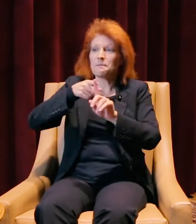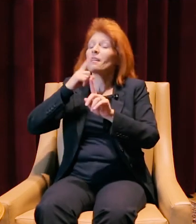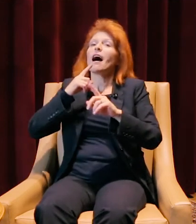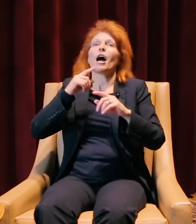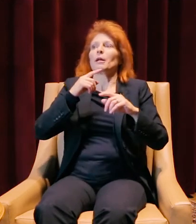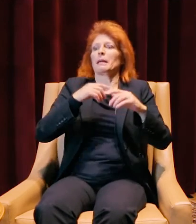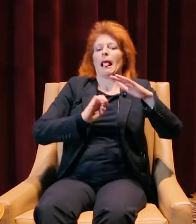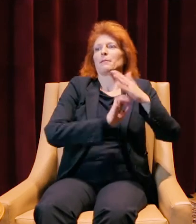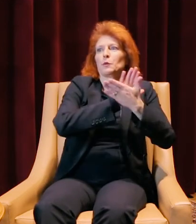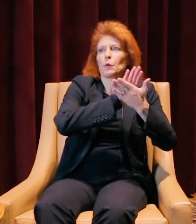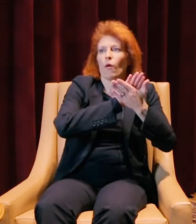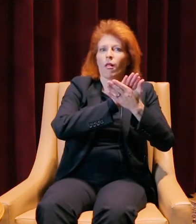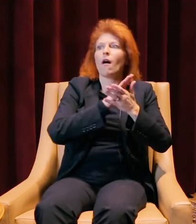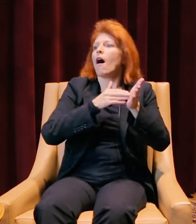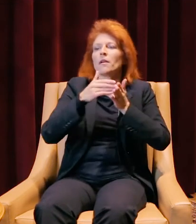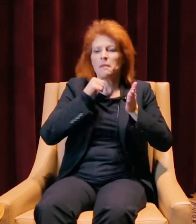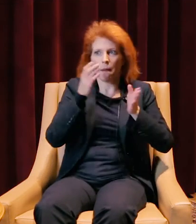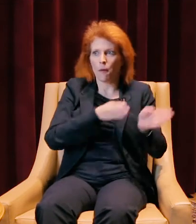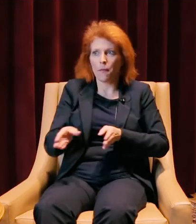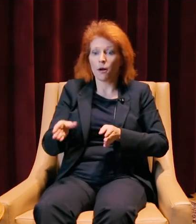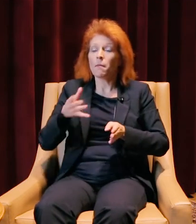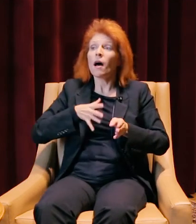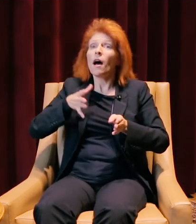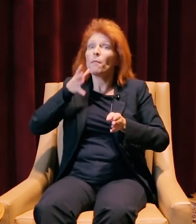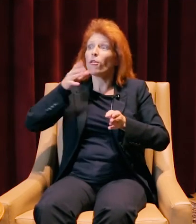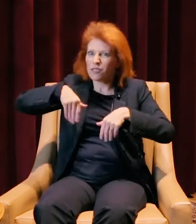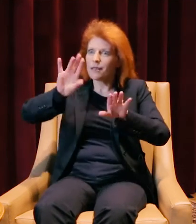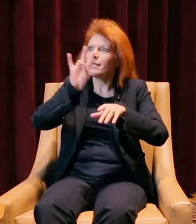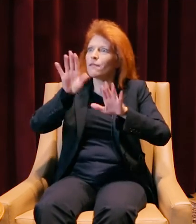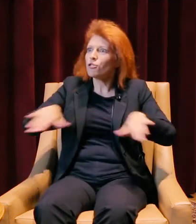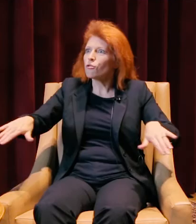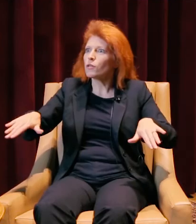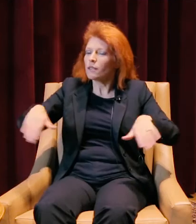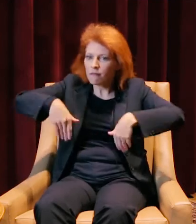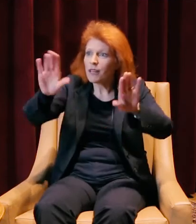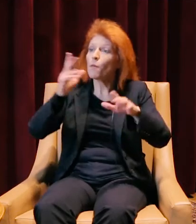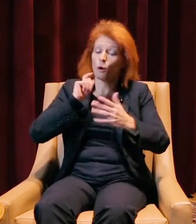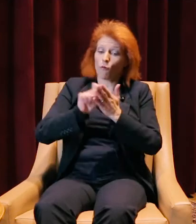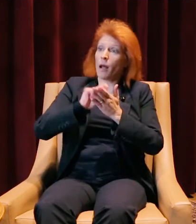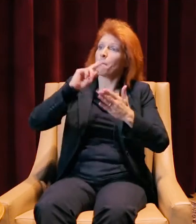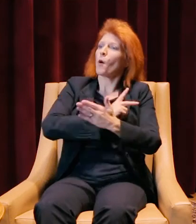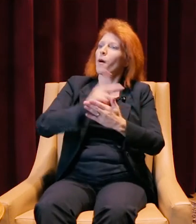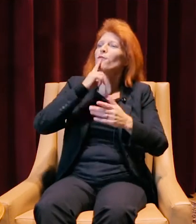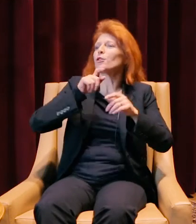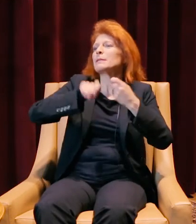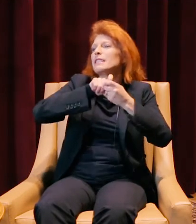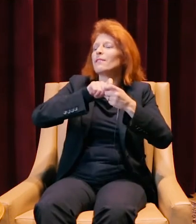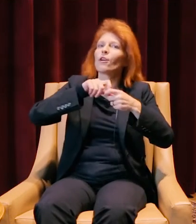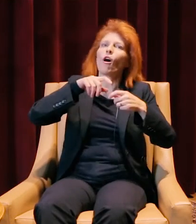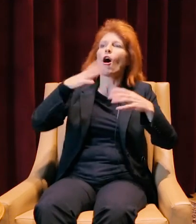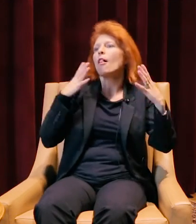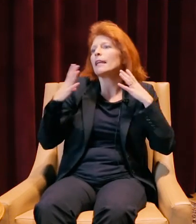grammar school, often I was unprepared. My mother, while she's sending 7 kids off to school, would write poems for me for the various holidays that we